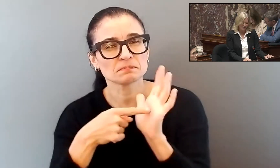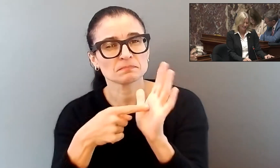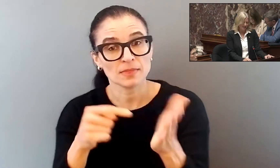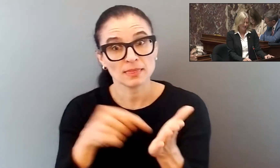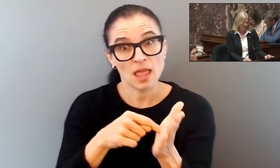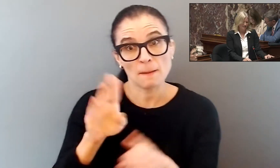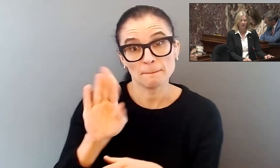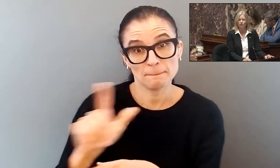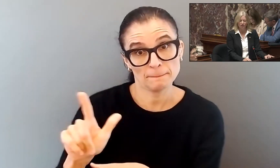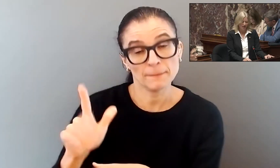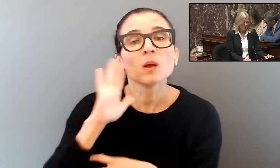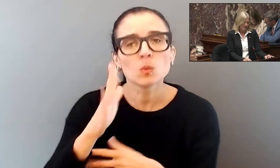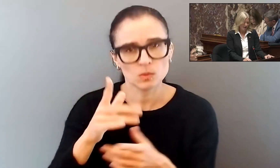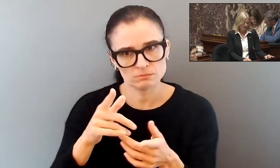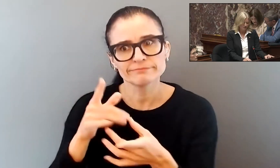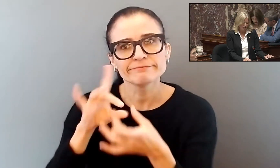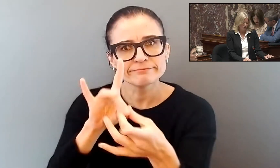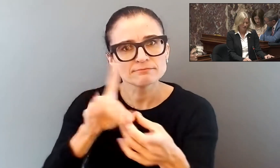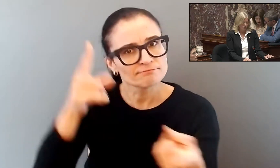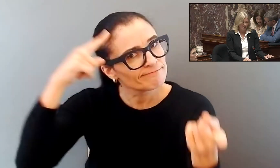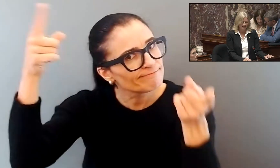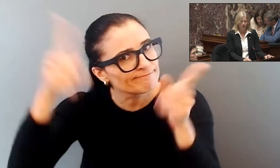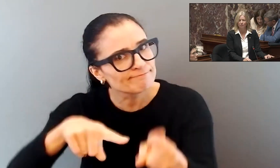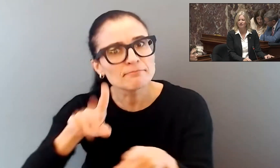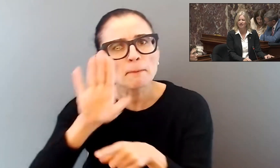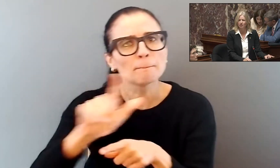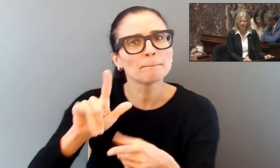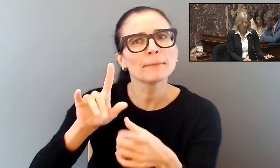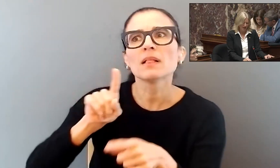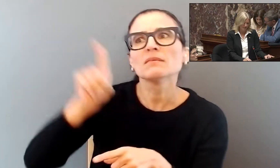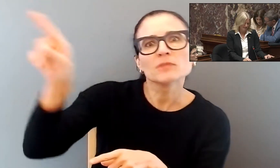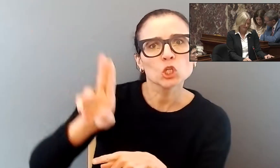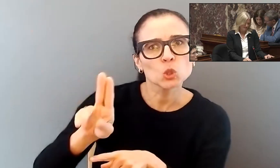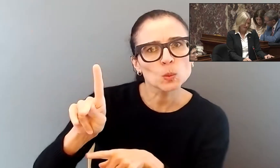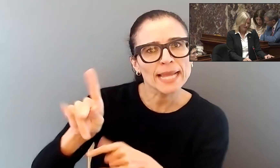and unscientific social and medical gender transition